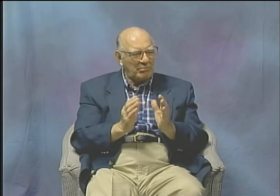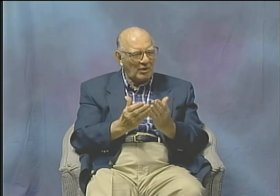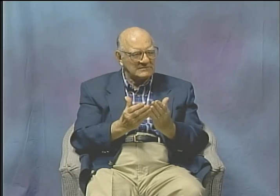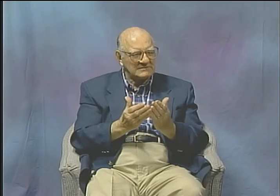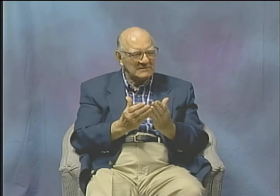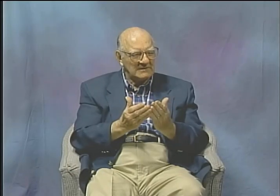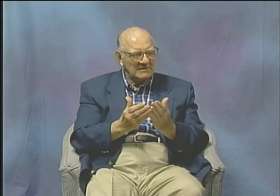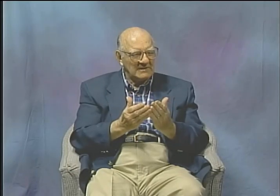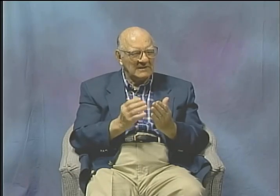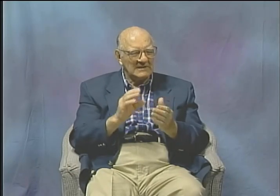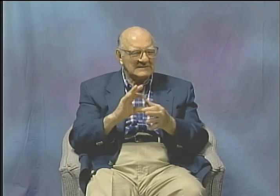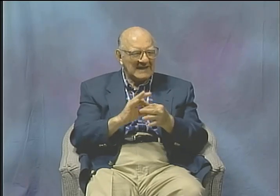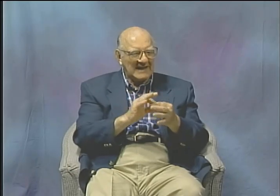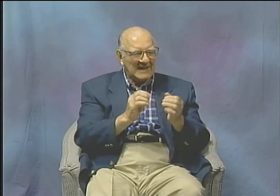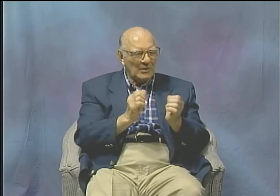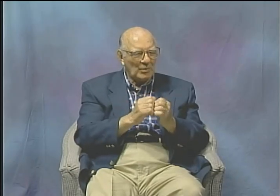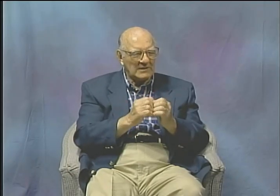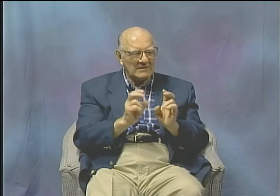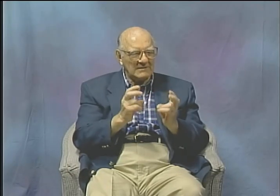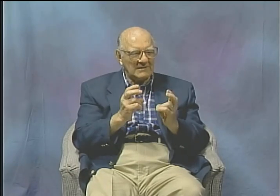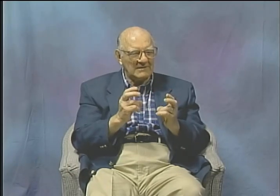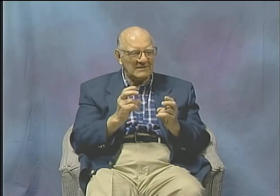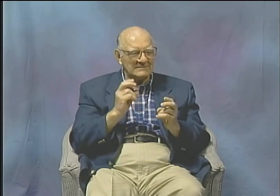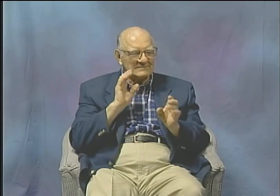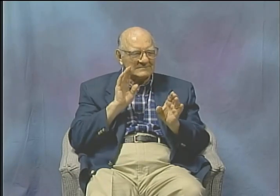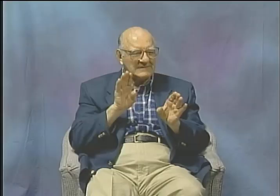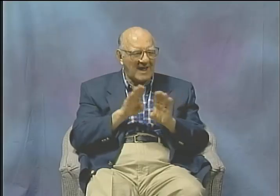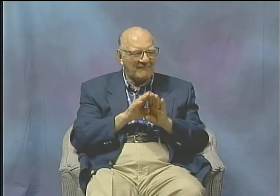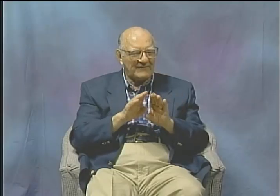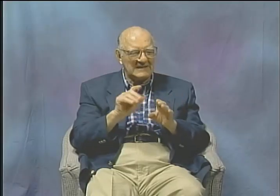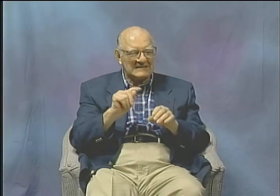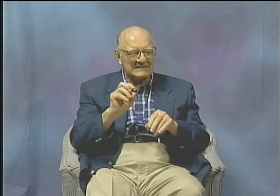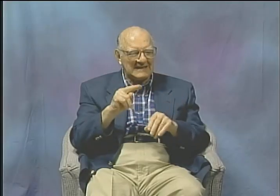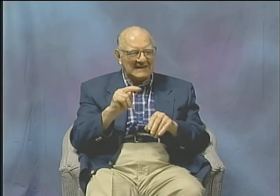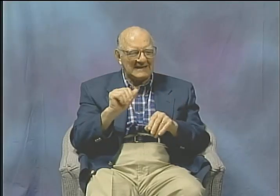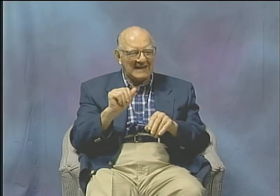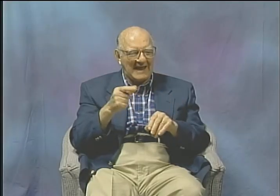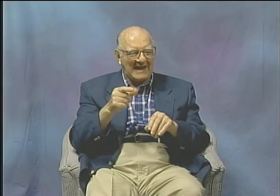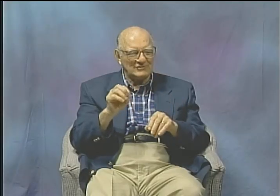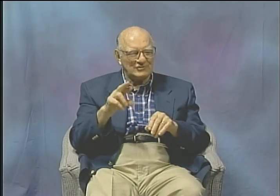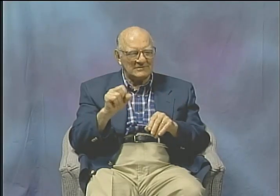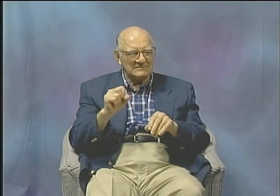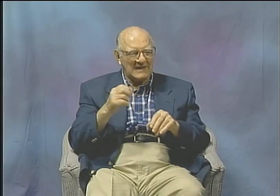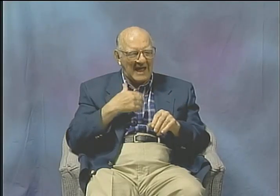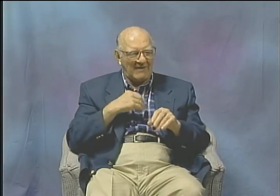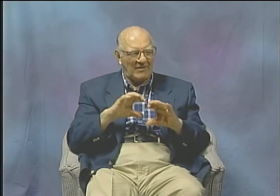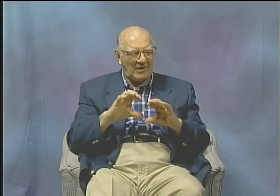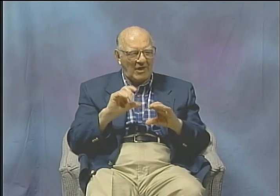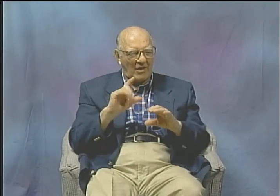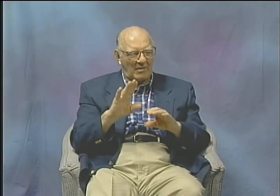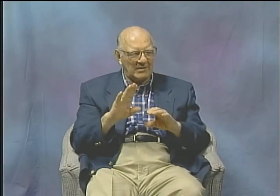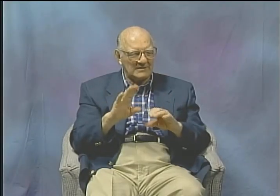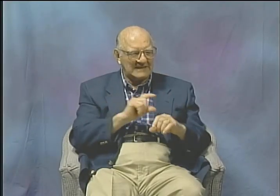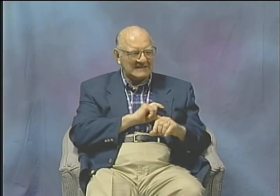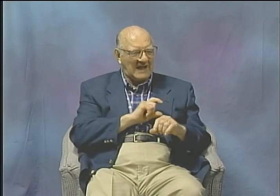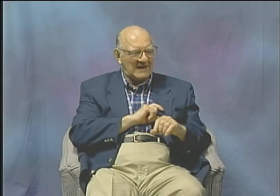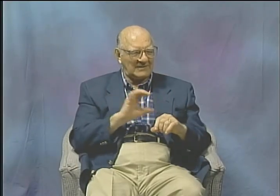books dealing with deaf teenagers have a club, detective